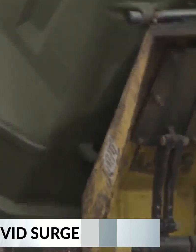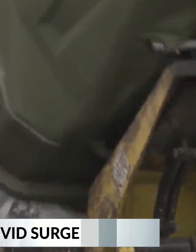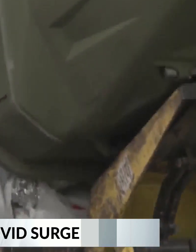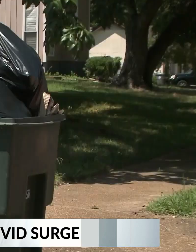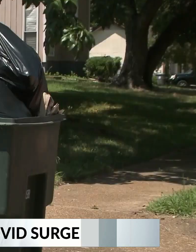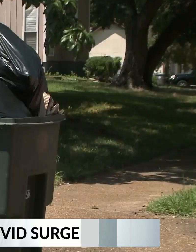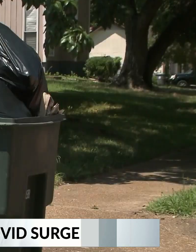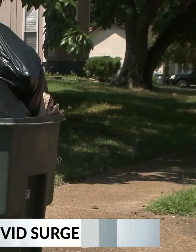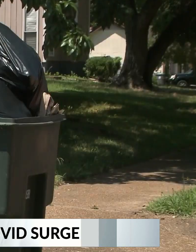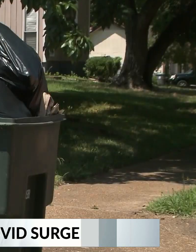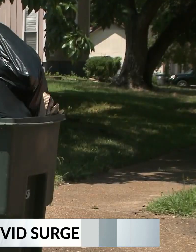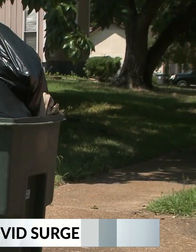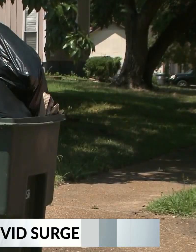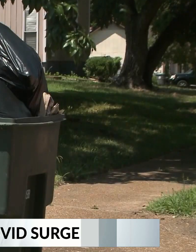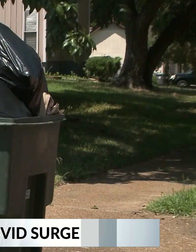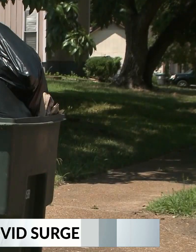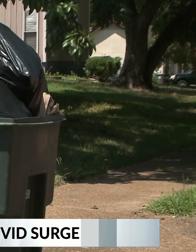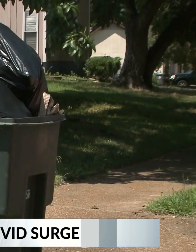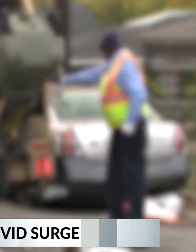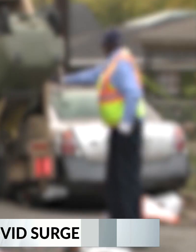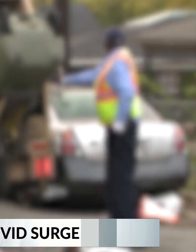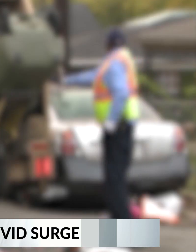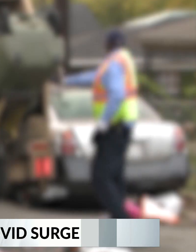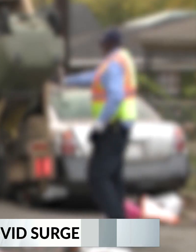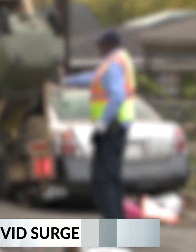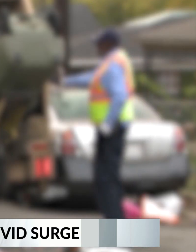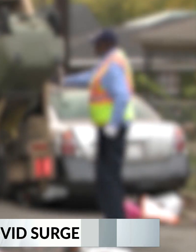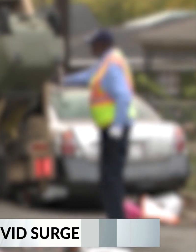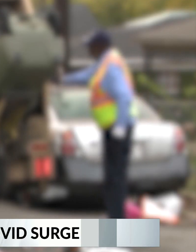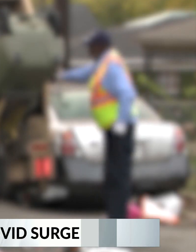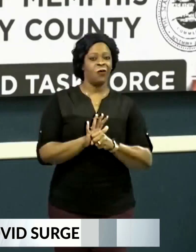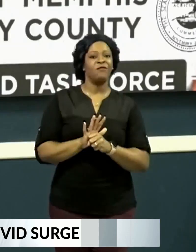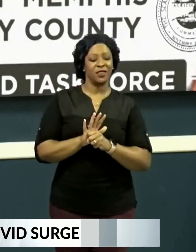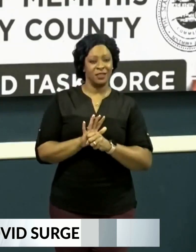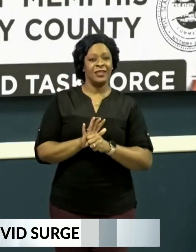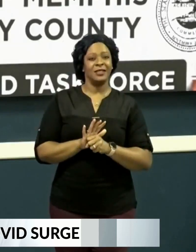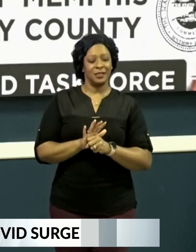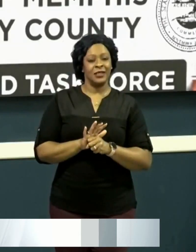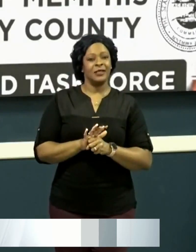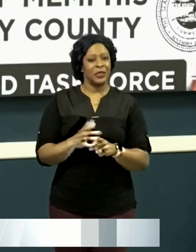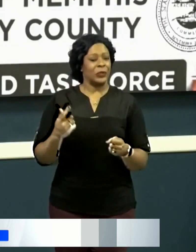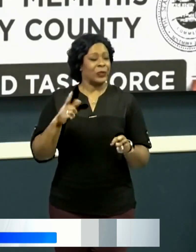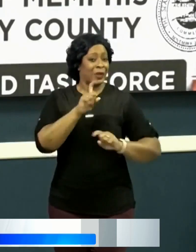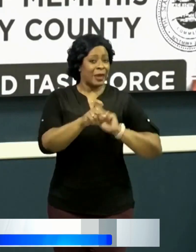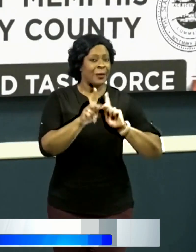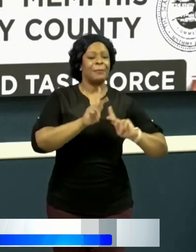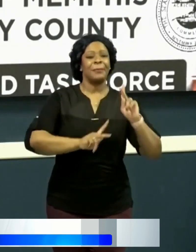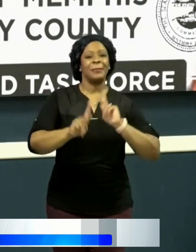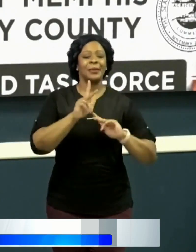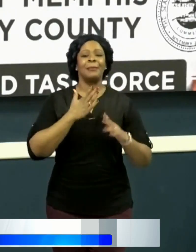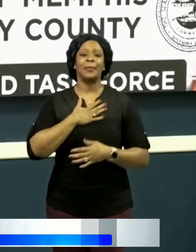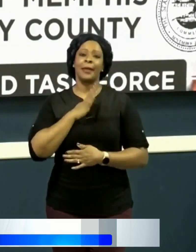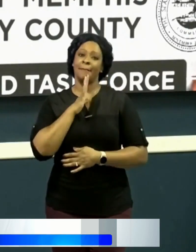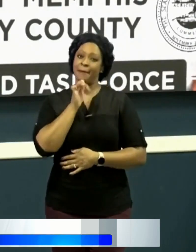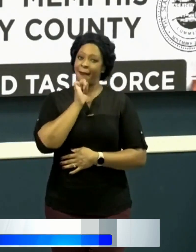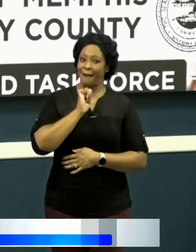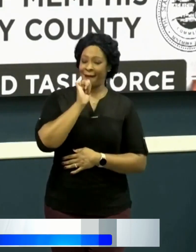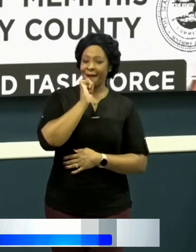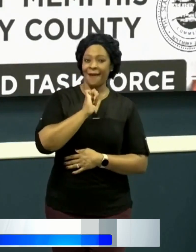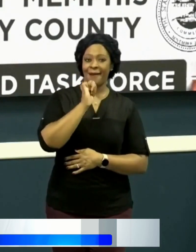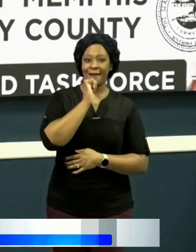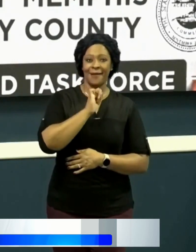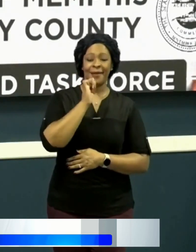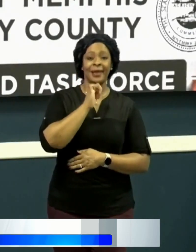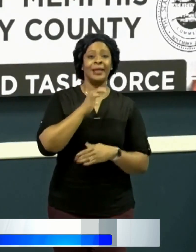areas of town may be sitting a little longer because workers are out sick. So we're asking folks for a little patience. Present